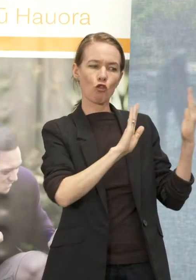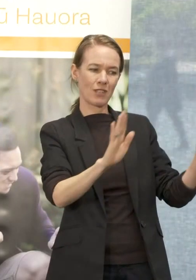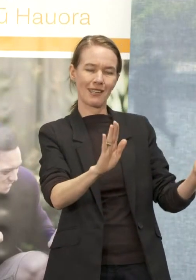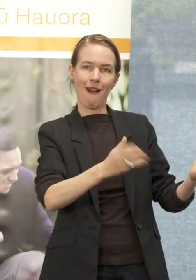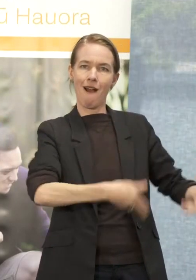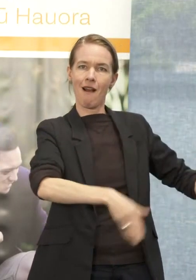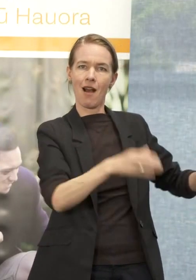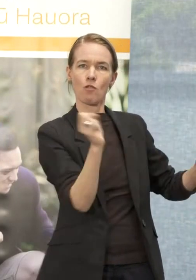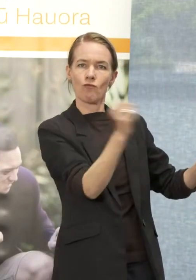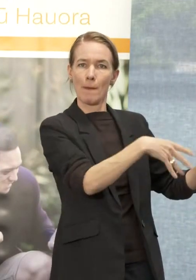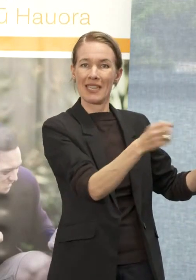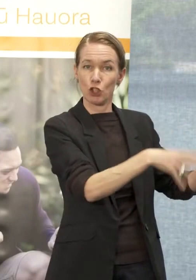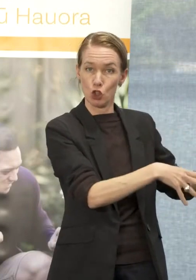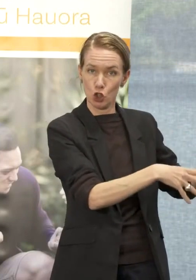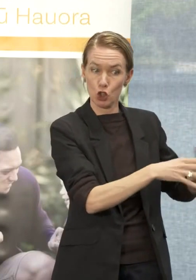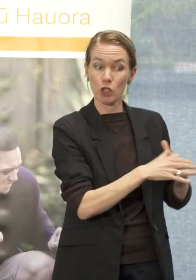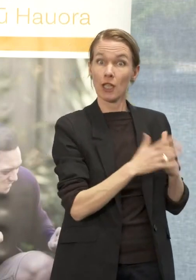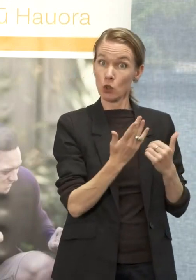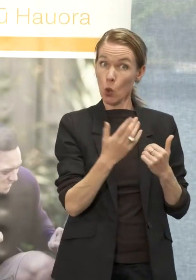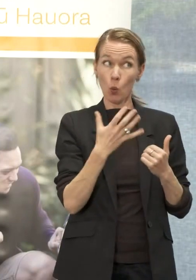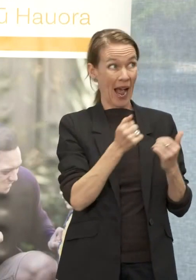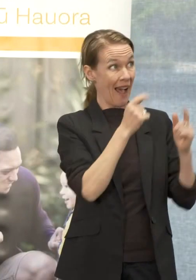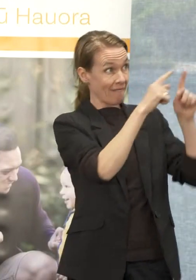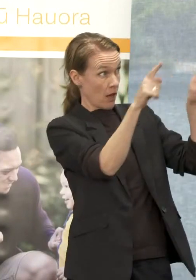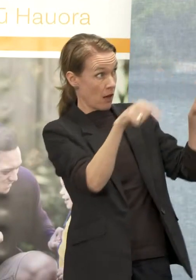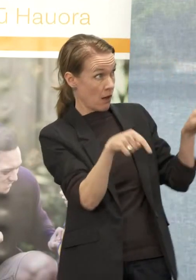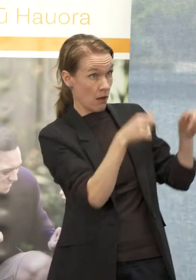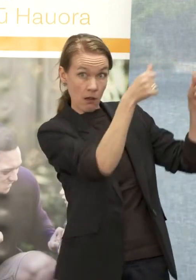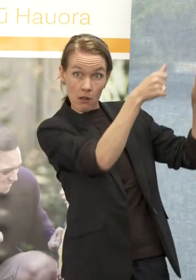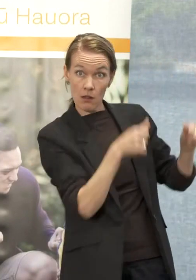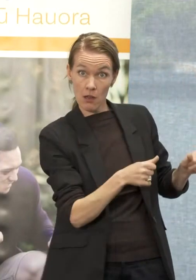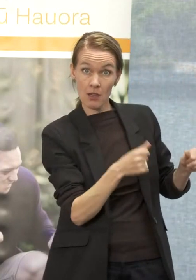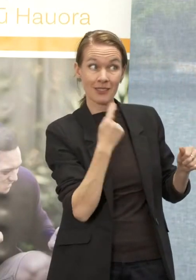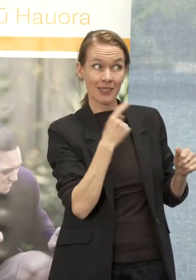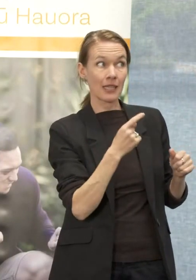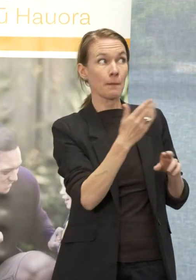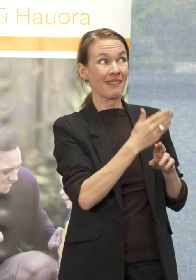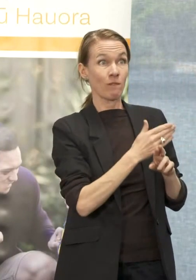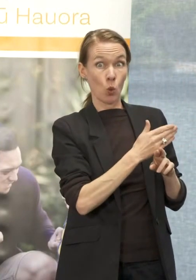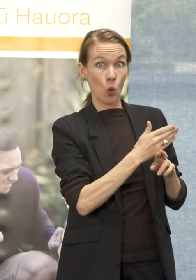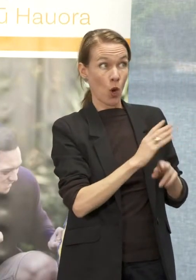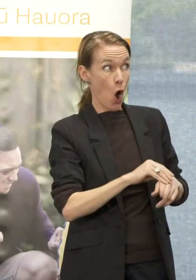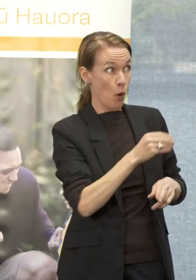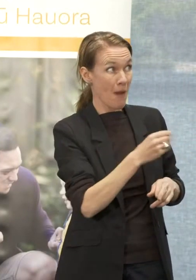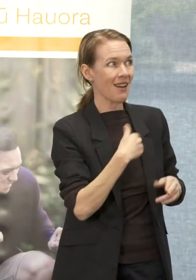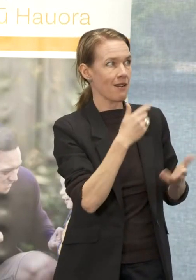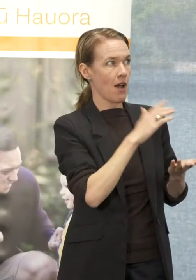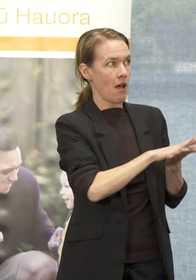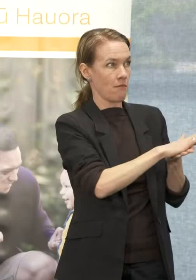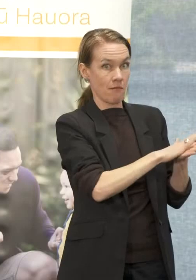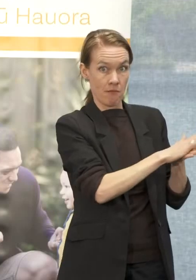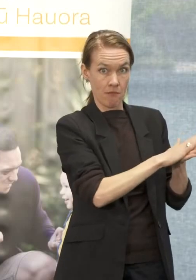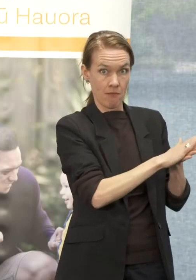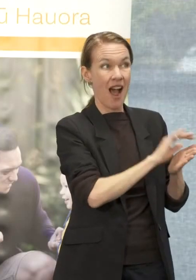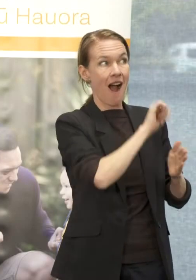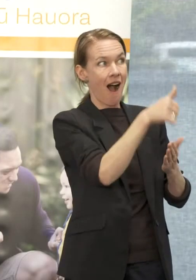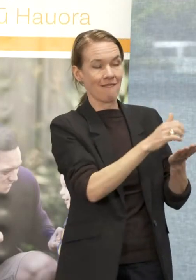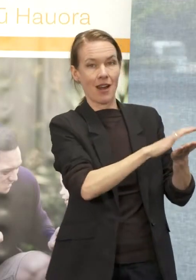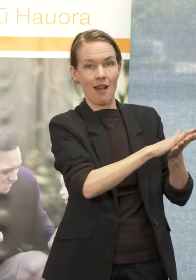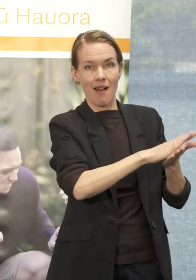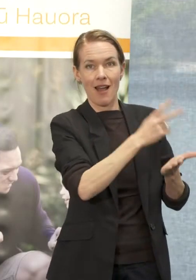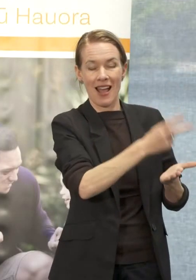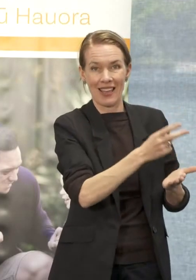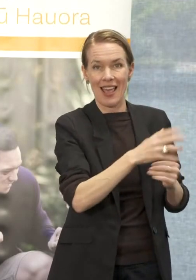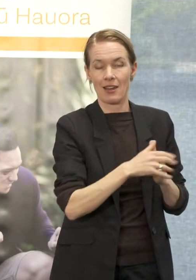using the bins. This particular bin had a lid that required you to lift the lid. There was information that